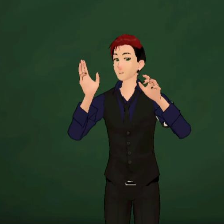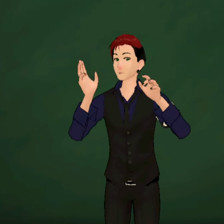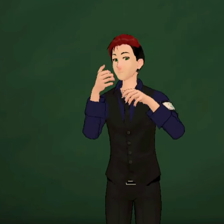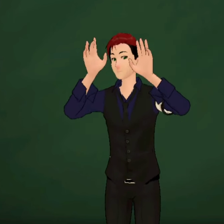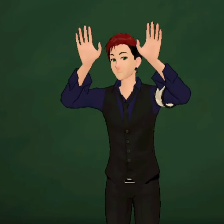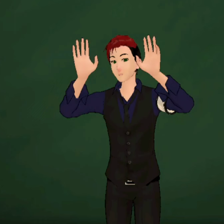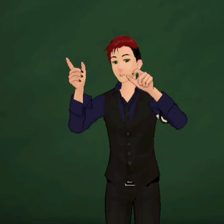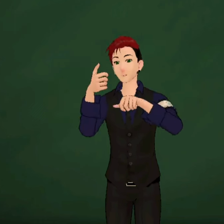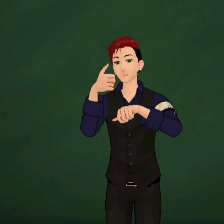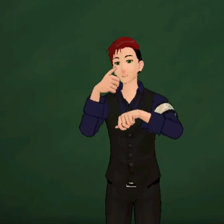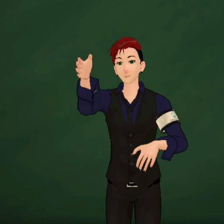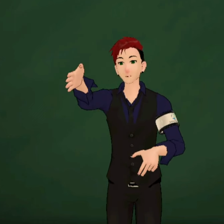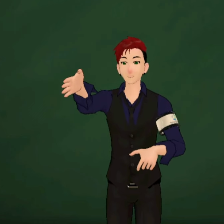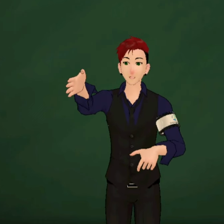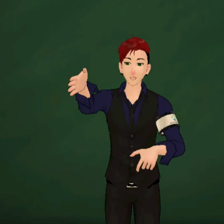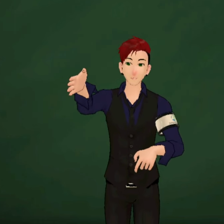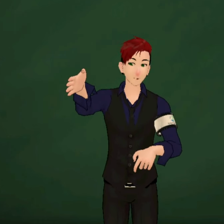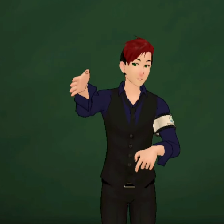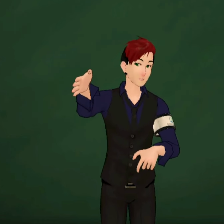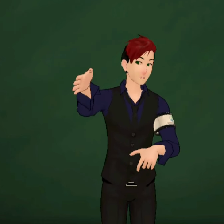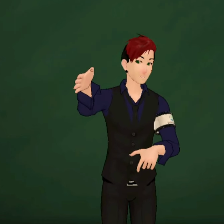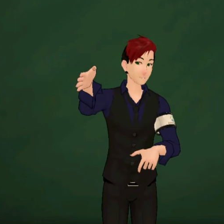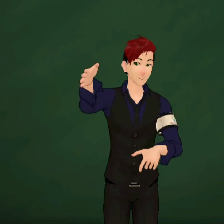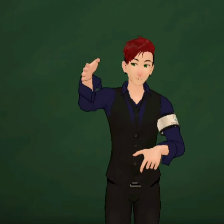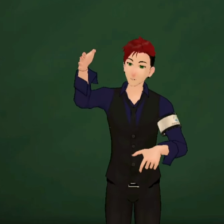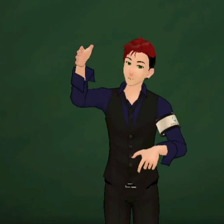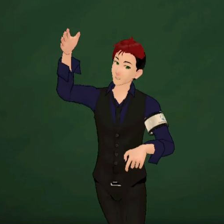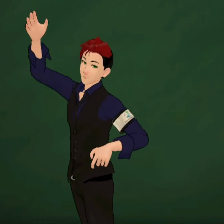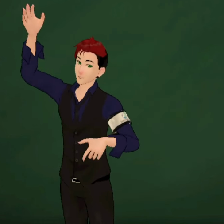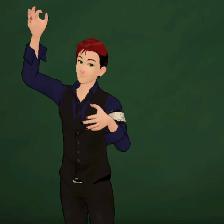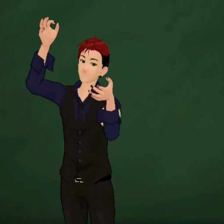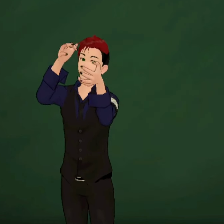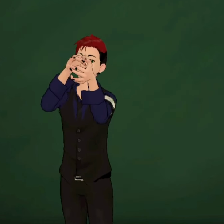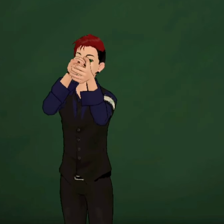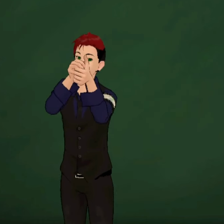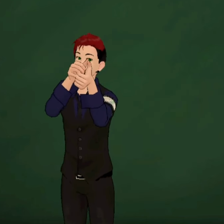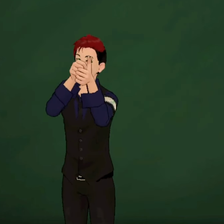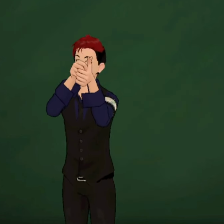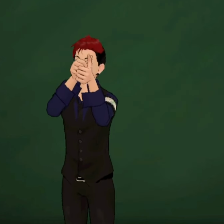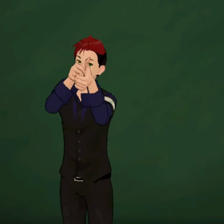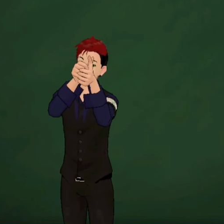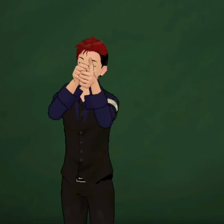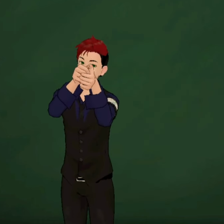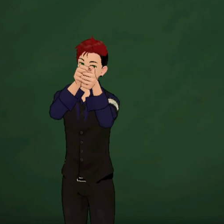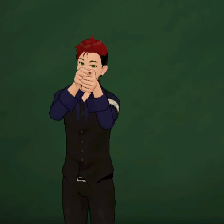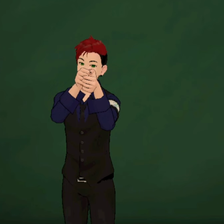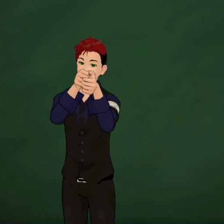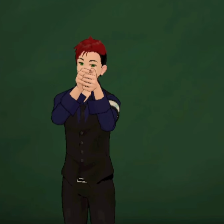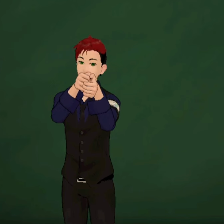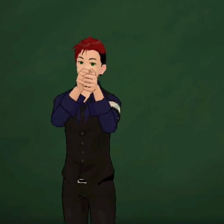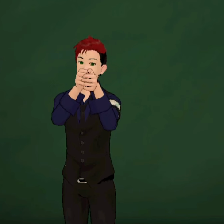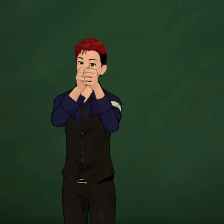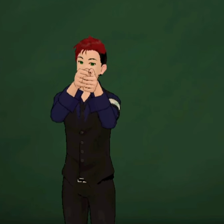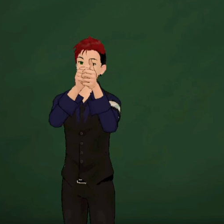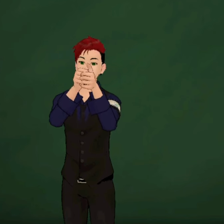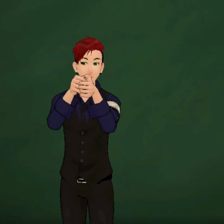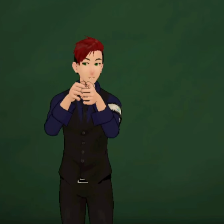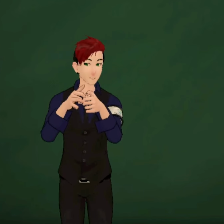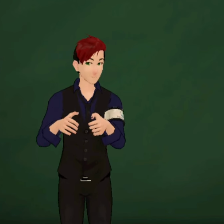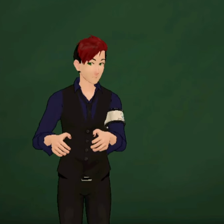Our Your default wonderful avatar winners has, like, black are fingers, Thelvaën and so I can't see 3. them when they're like overlapping. Congratulations, guys. Hey, Absolutely fantastic.